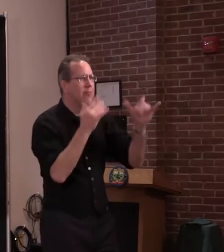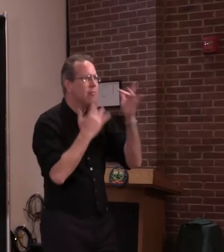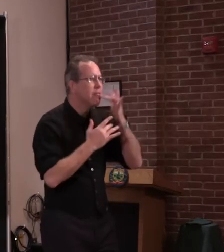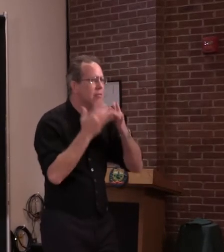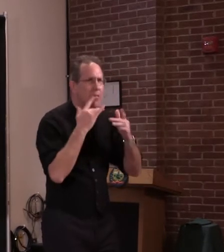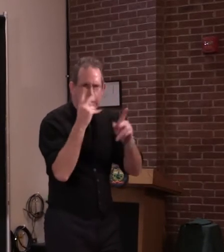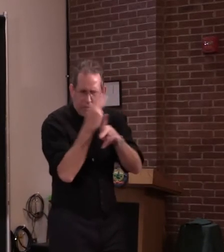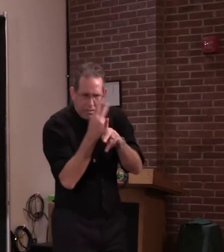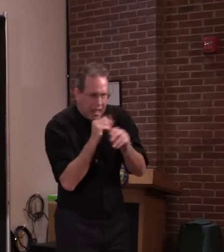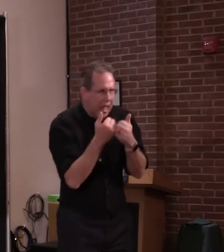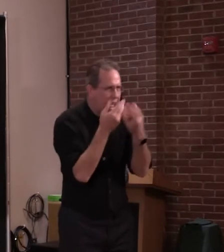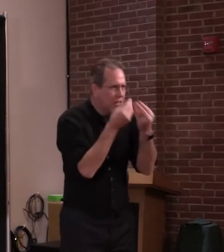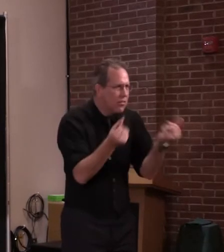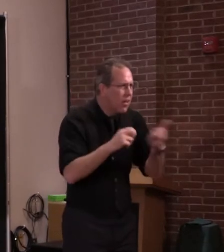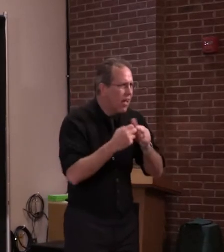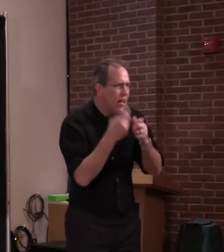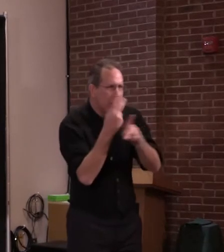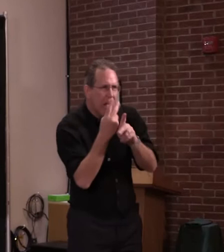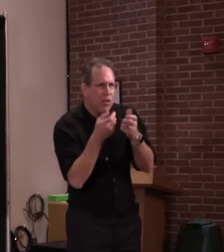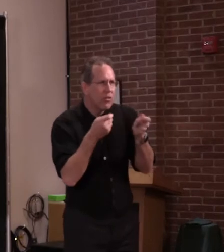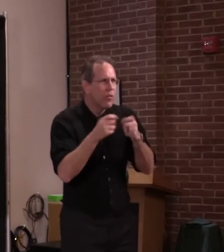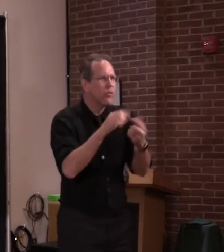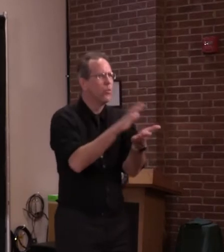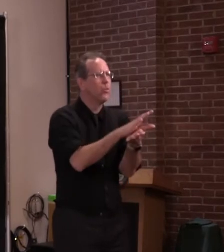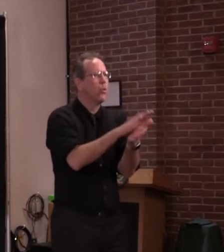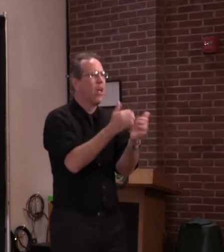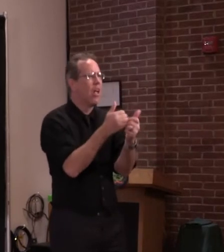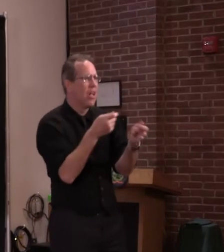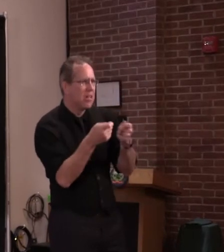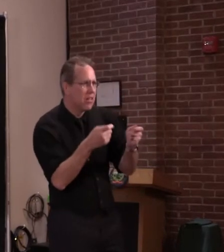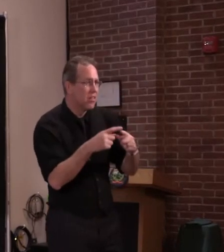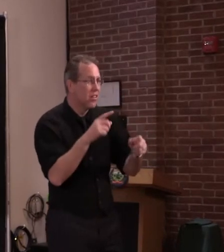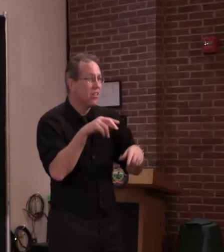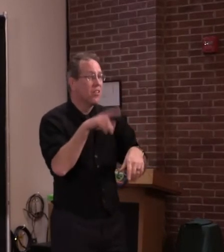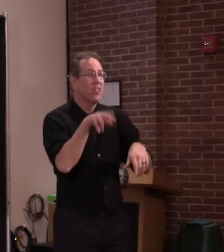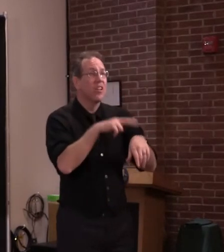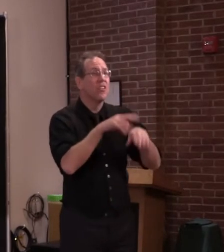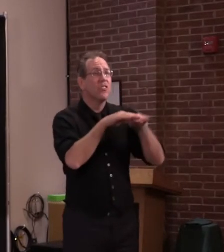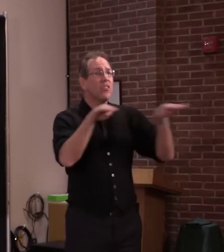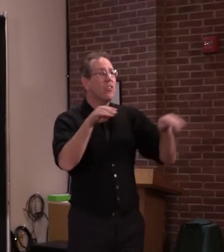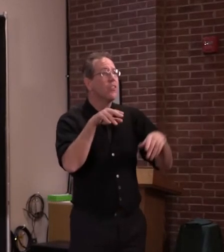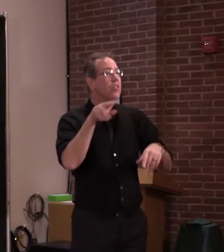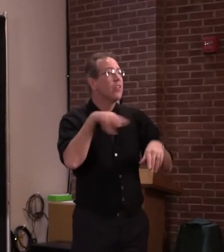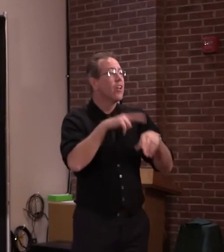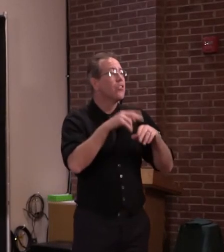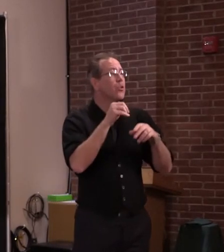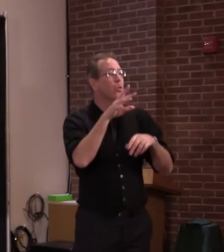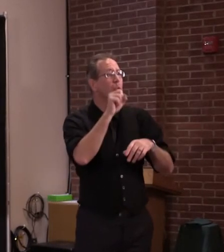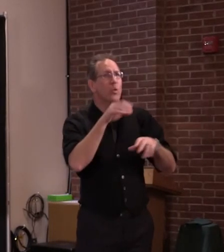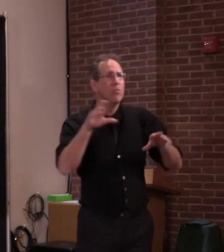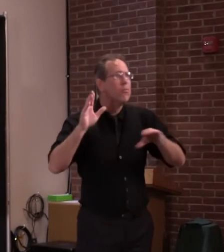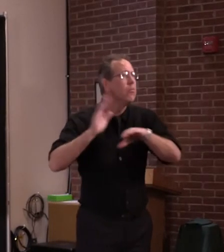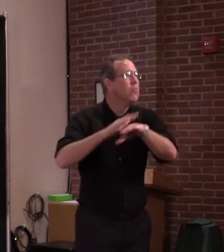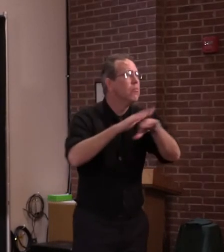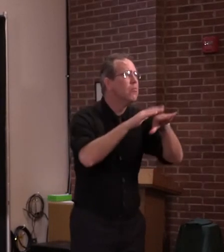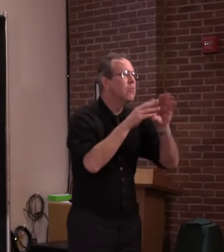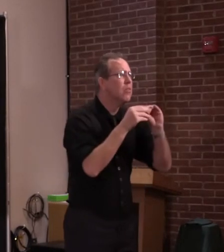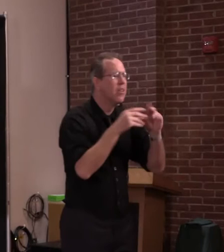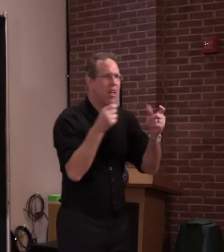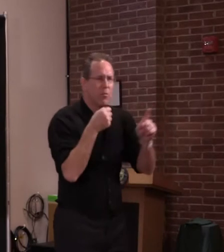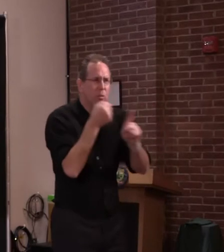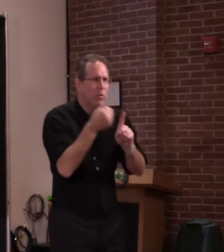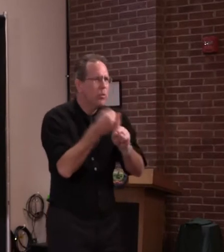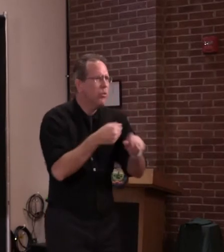often referred to in the media as being one of the most challenging public health challenges at the moment. So I don't agree with your characterization as